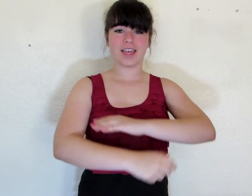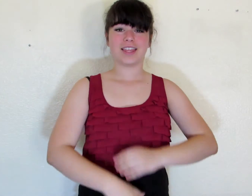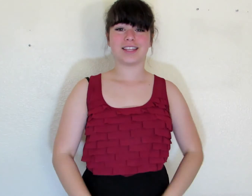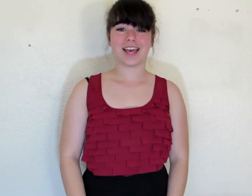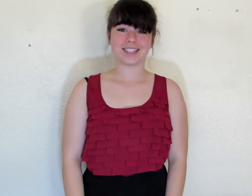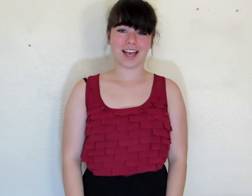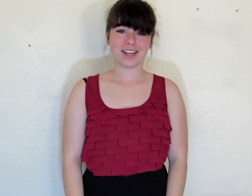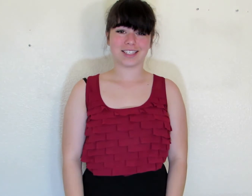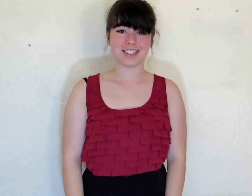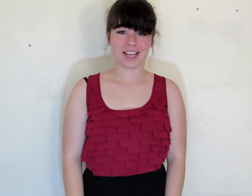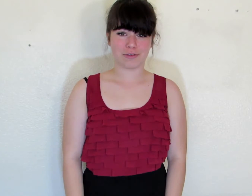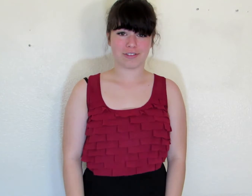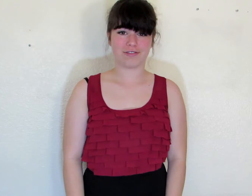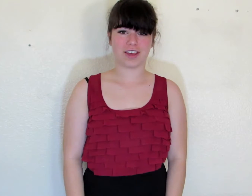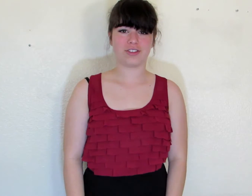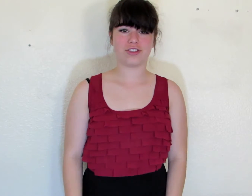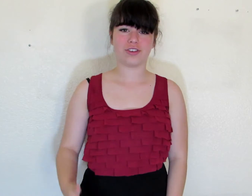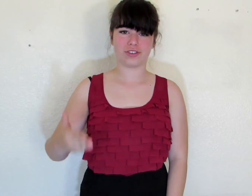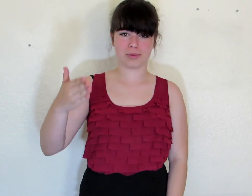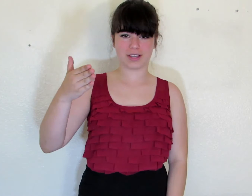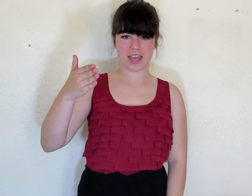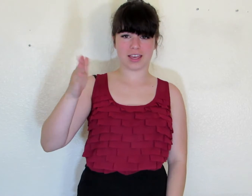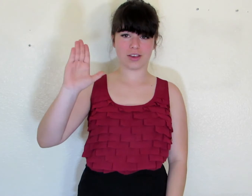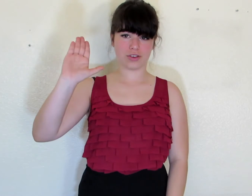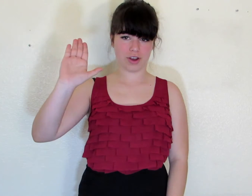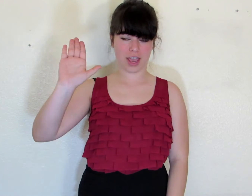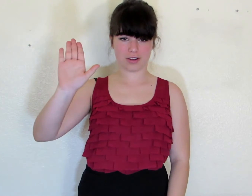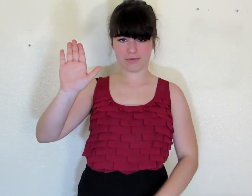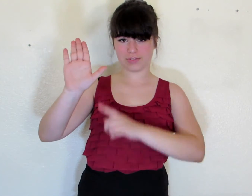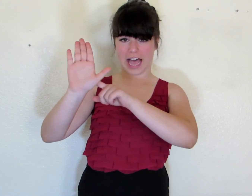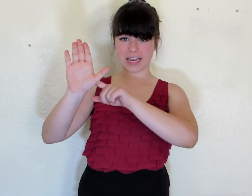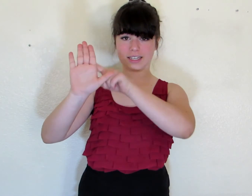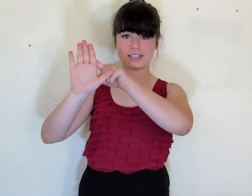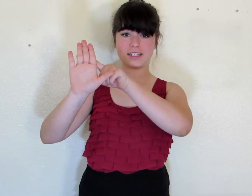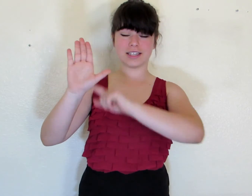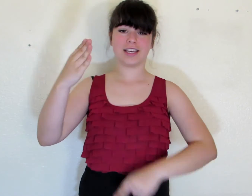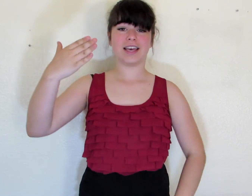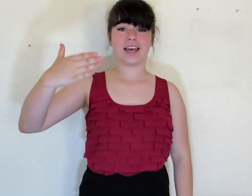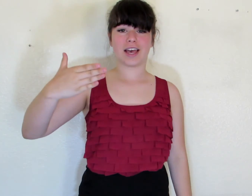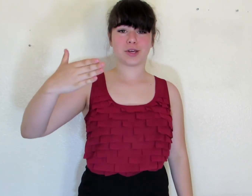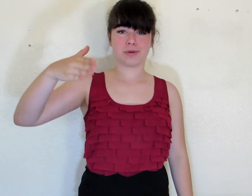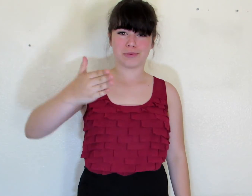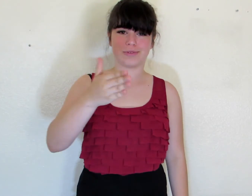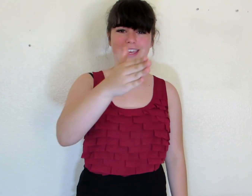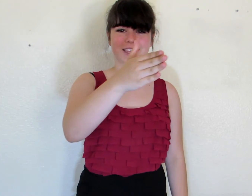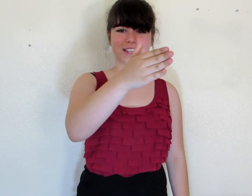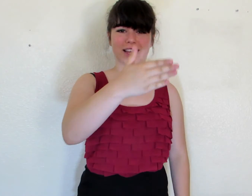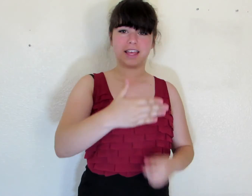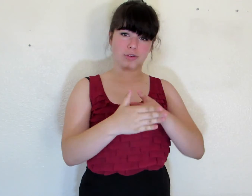The next sign is the sign for fish. You'll be taking your hand flat and you'll be moving it. Your